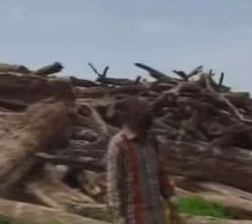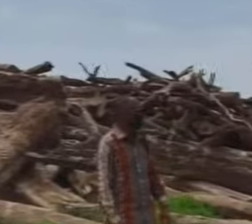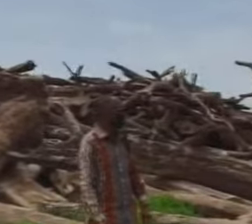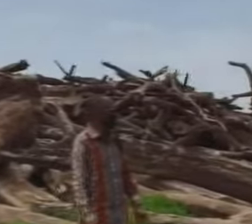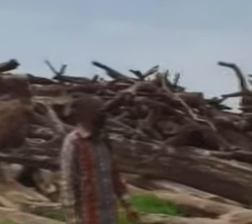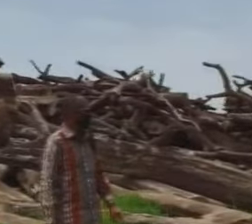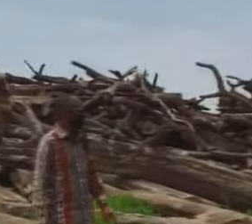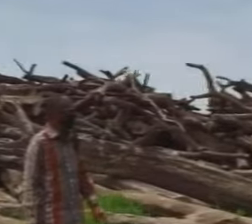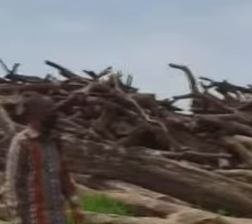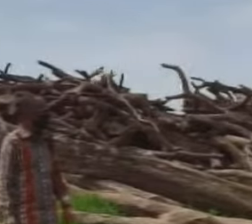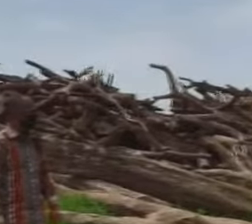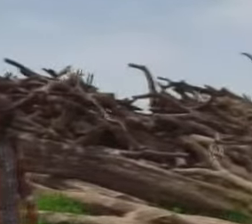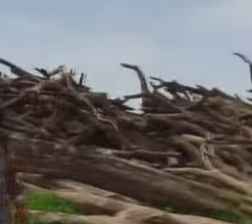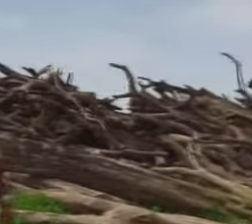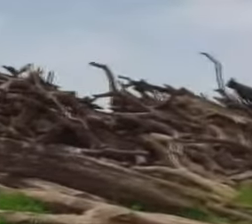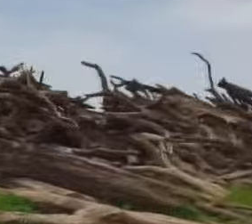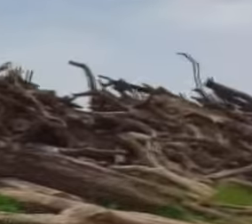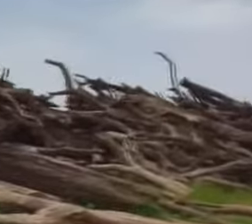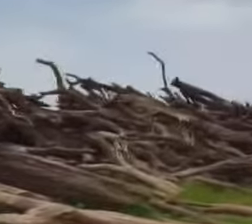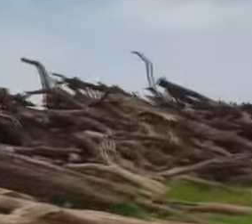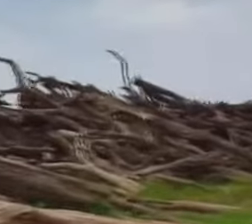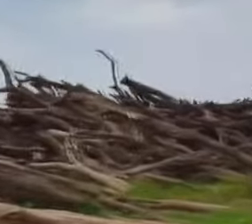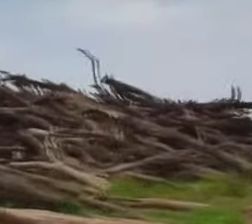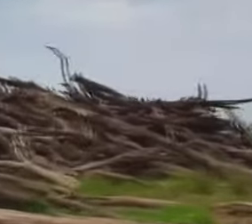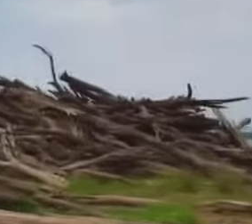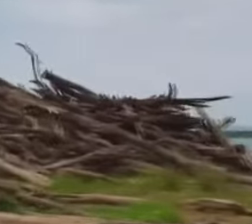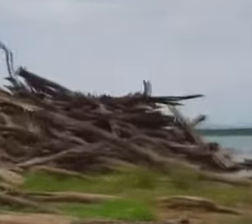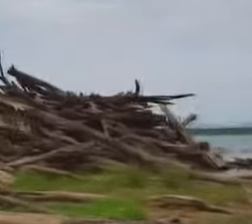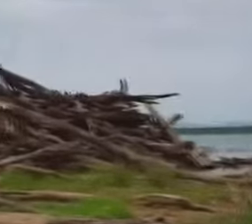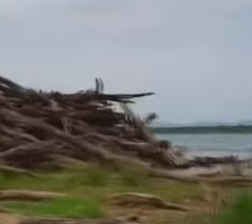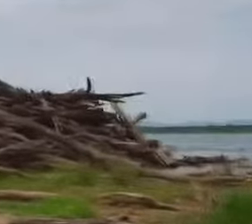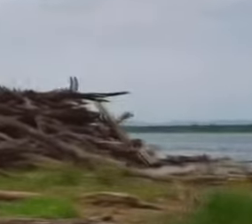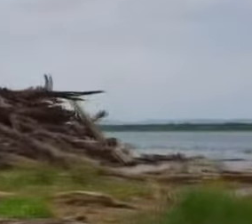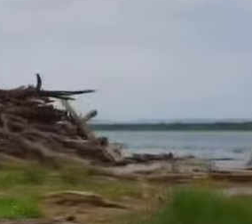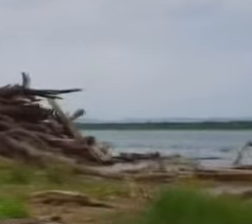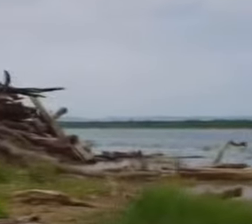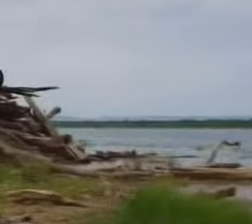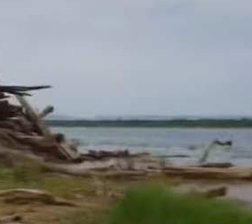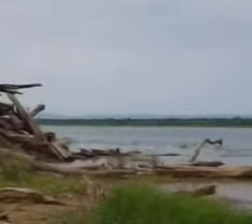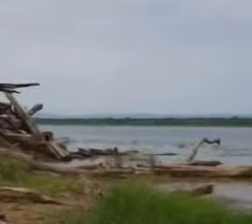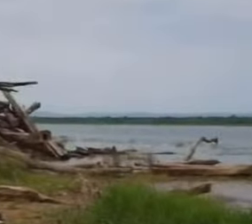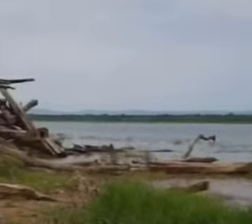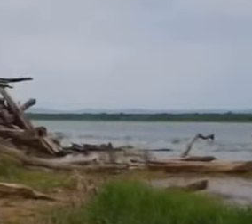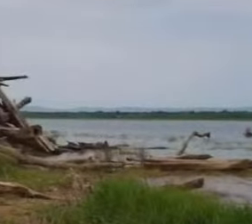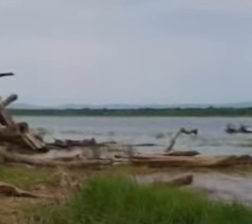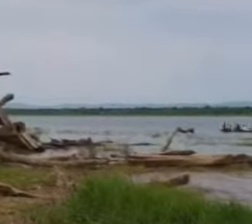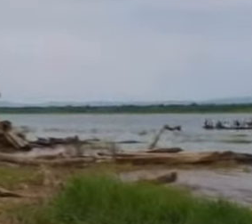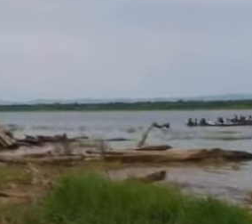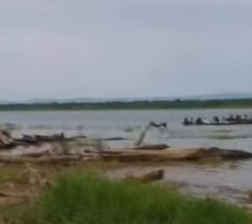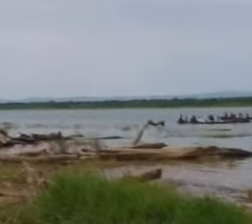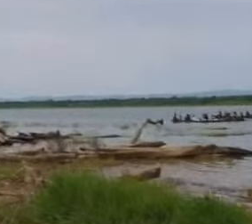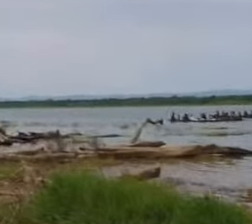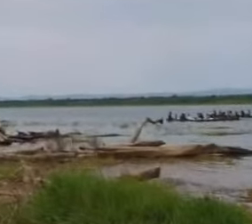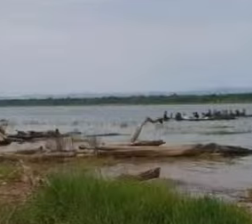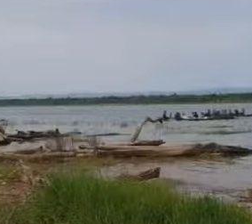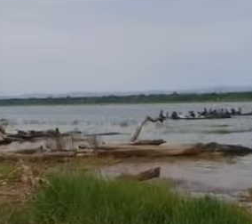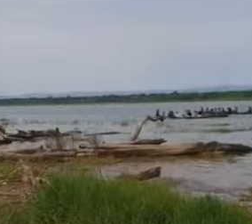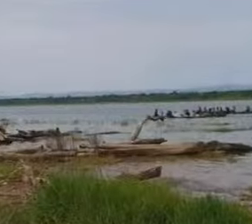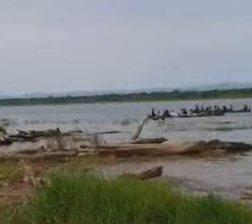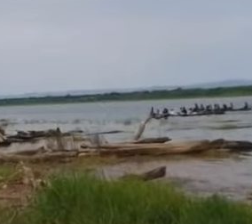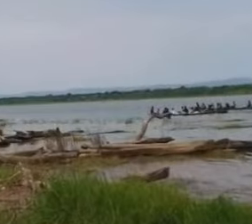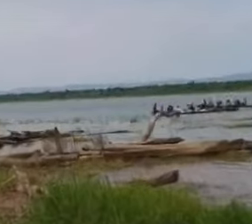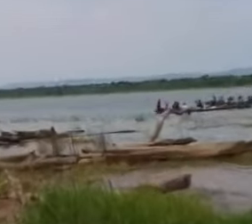Particular, but yeah, crossing, Omonya Tundiano, but yeah, fair enough, and